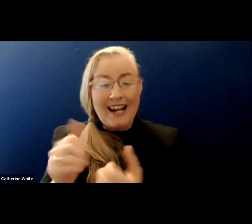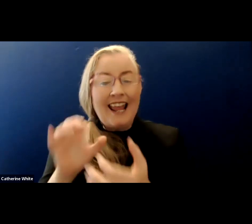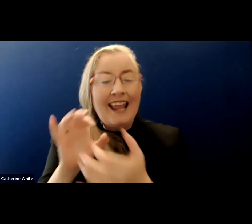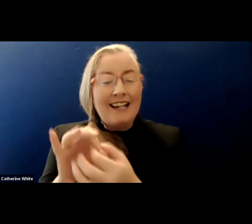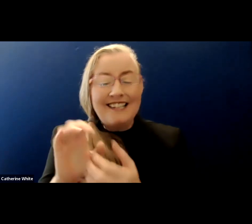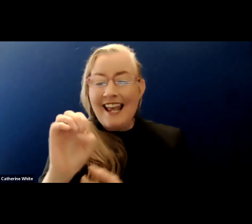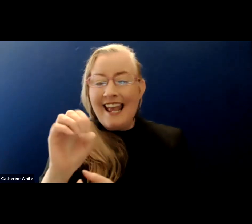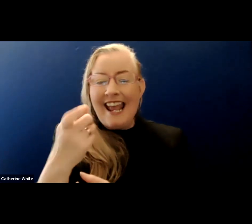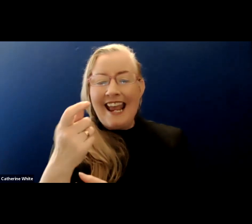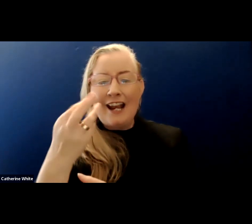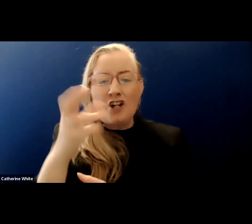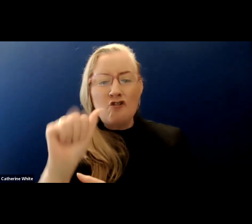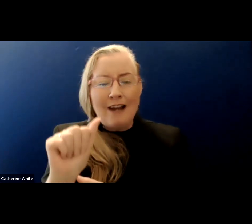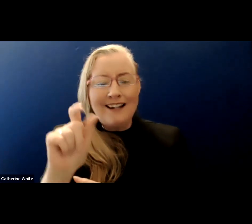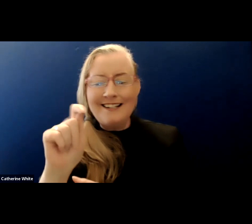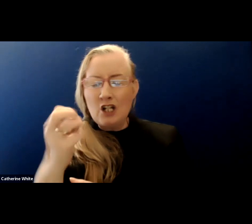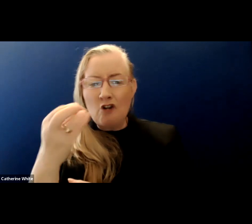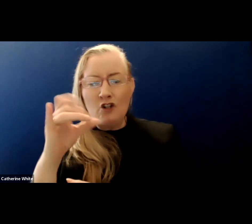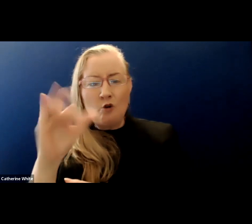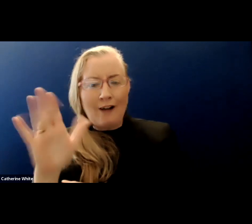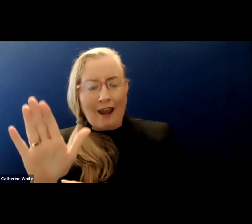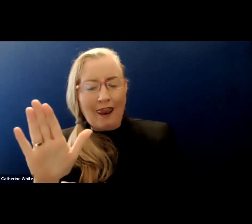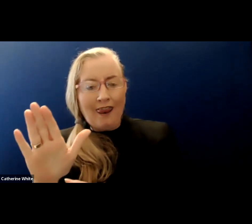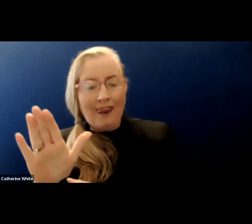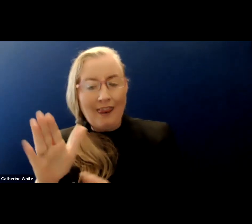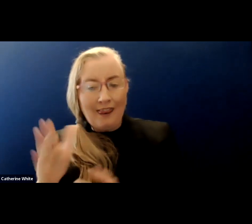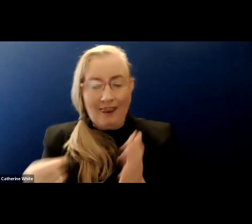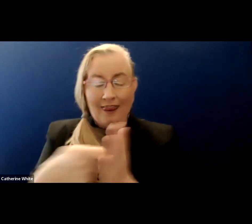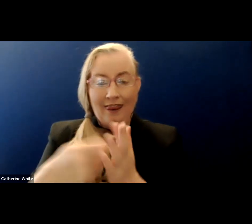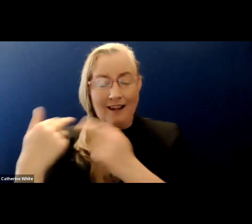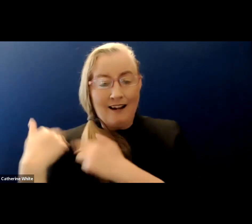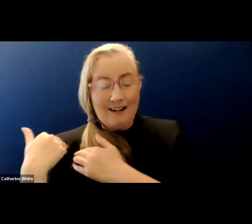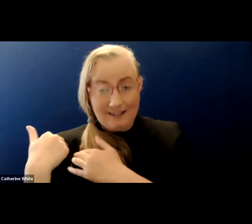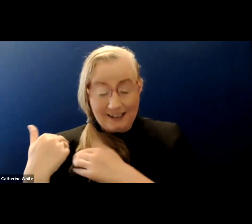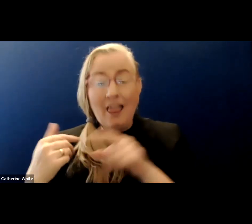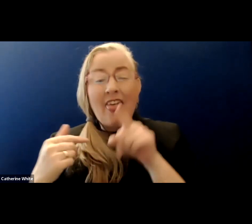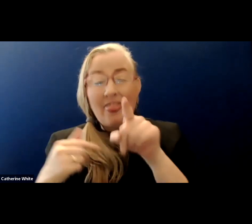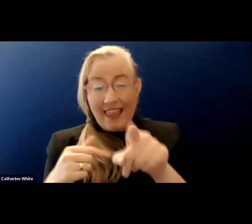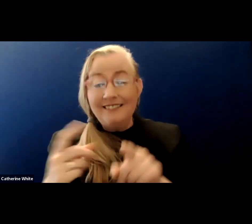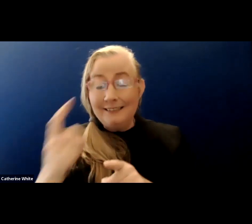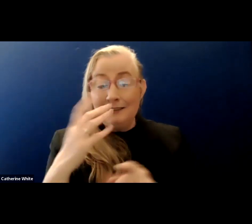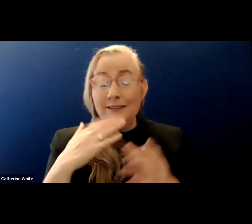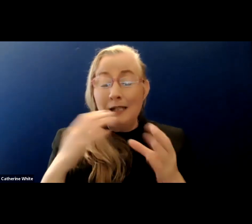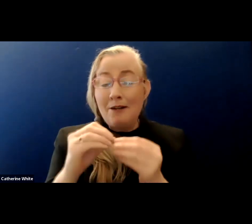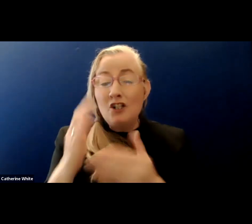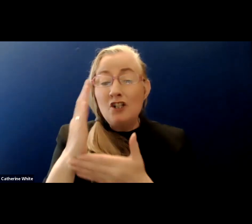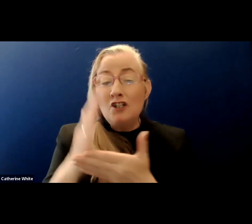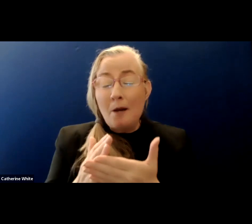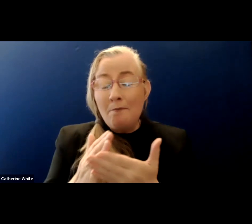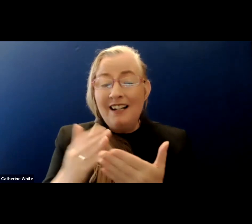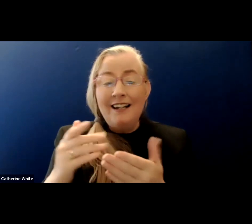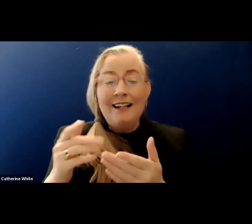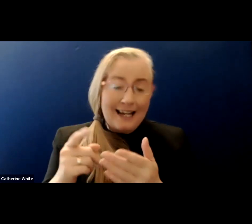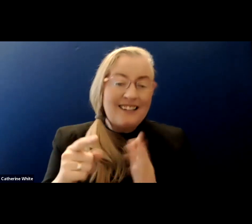extraterritorial obligations. I think in some ways, and that's something that's mentioned in some of the partly dissenting